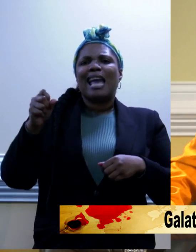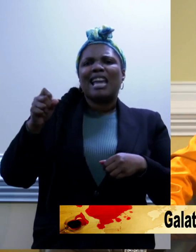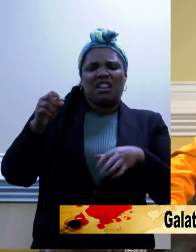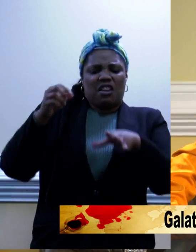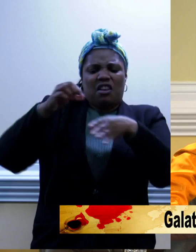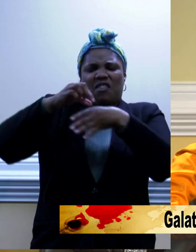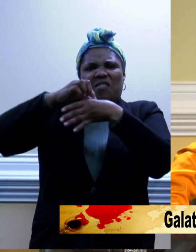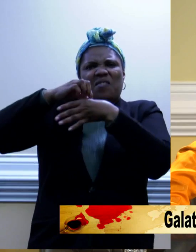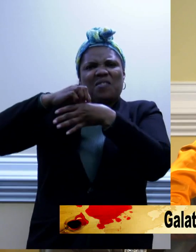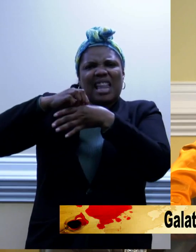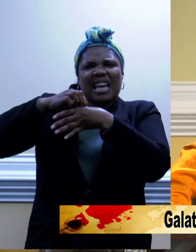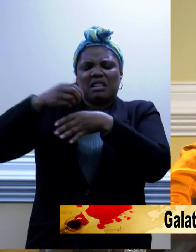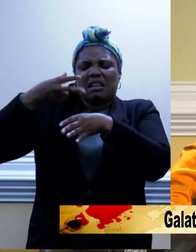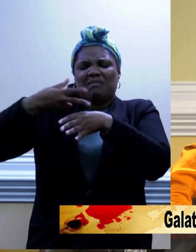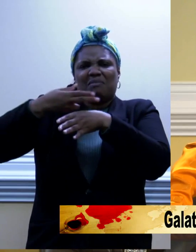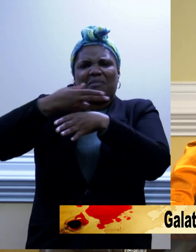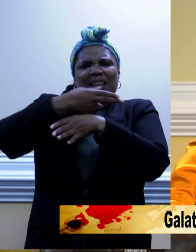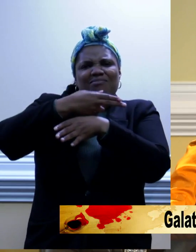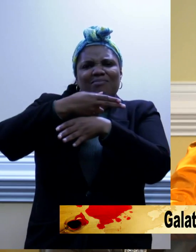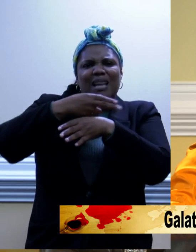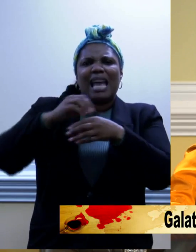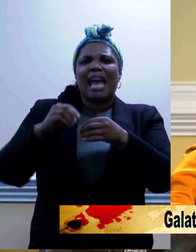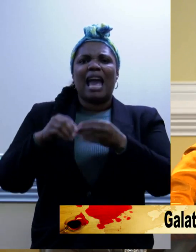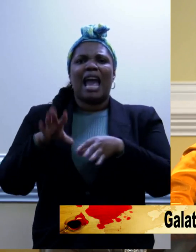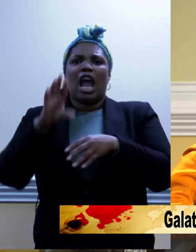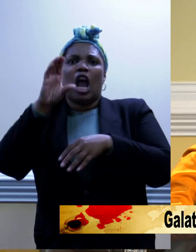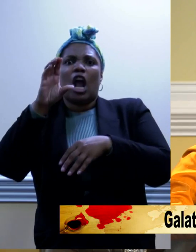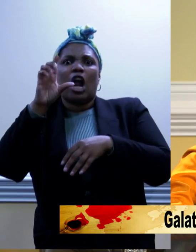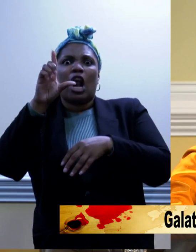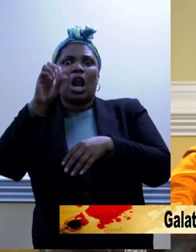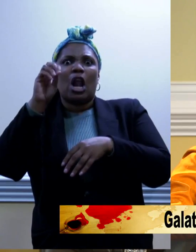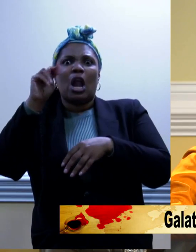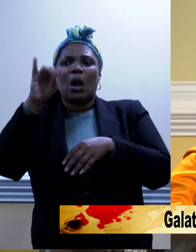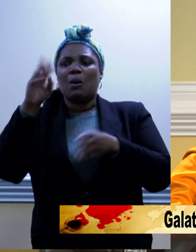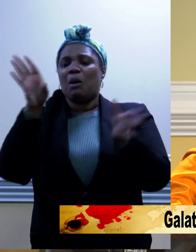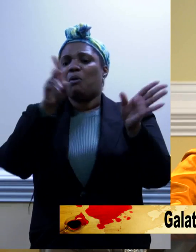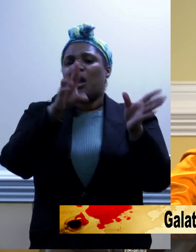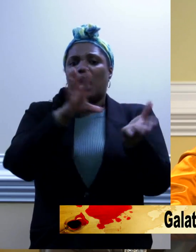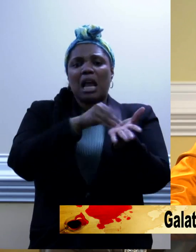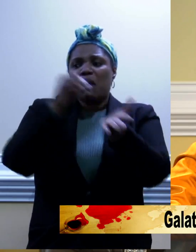Abraham, David, and cloned it. No.